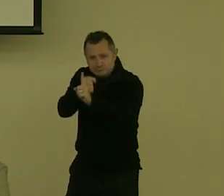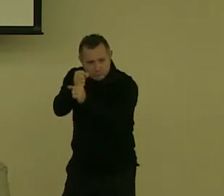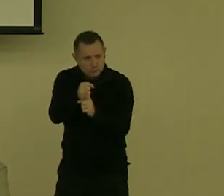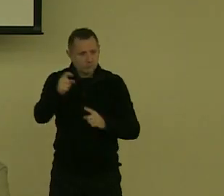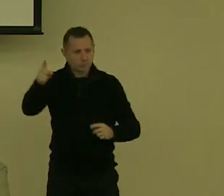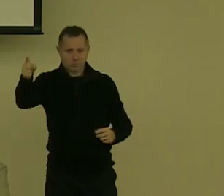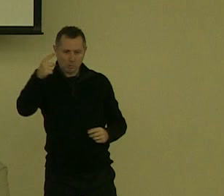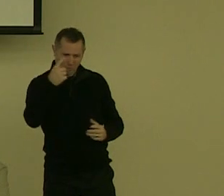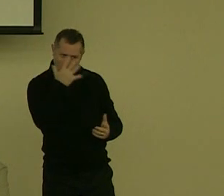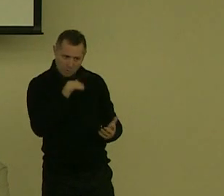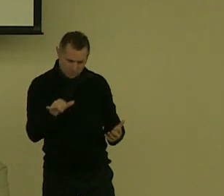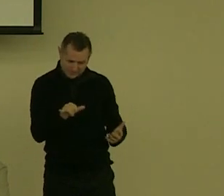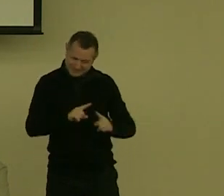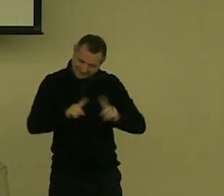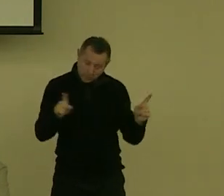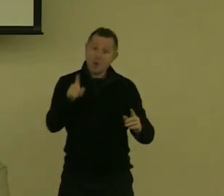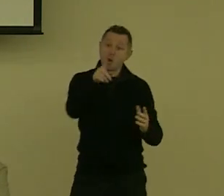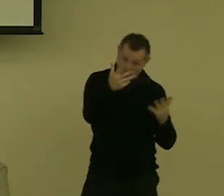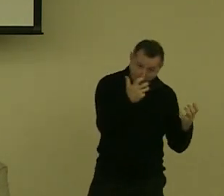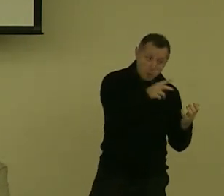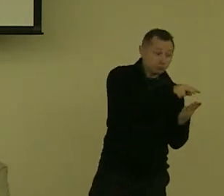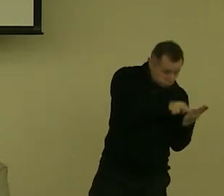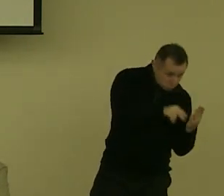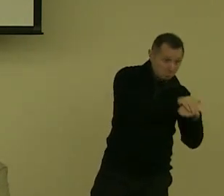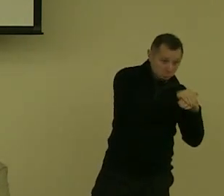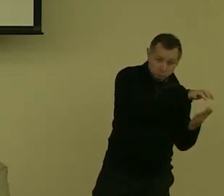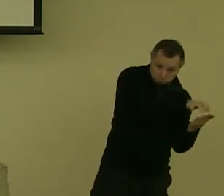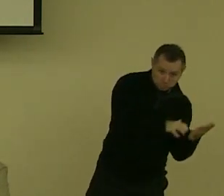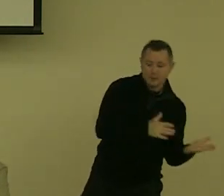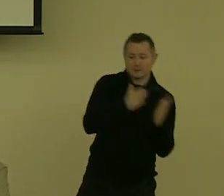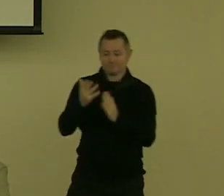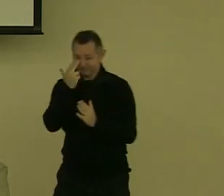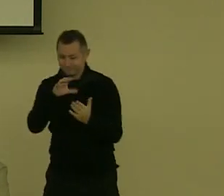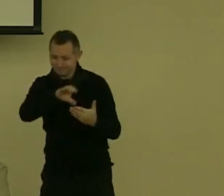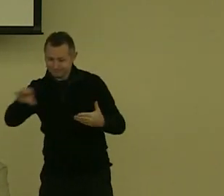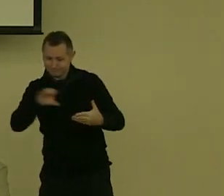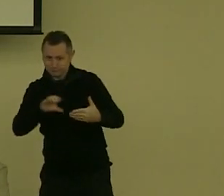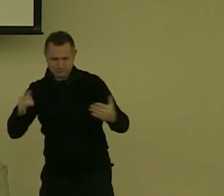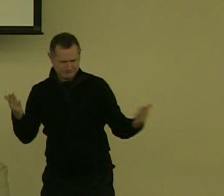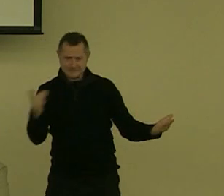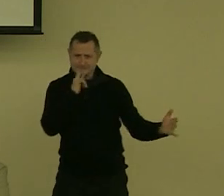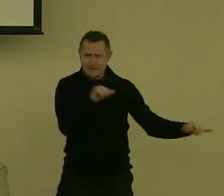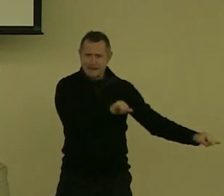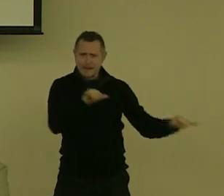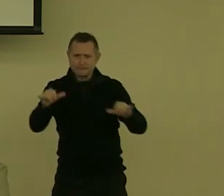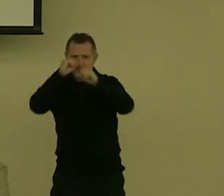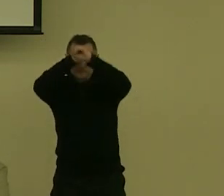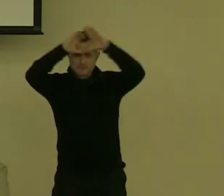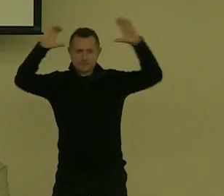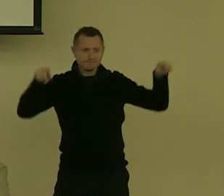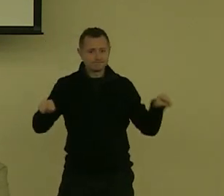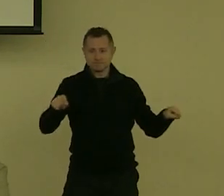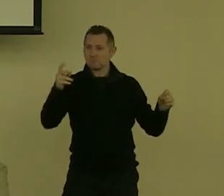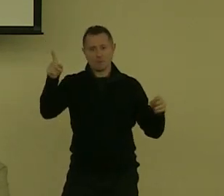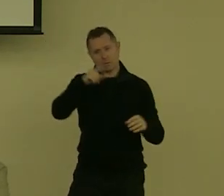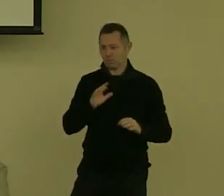And I think anything that causes people to think more intelligently